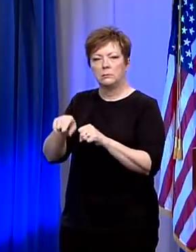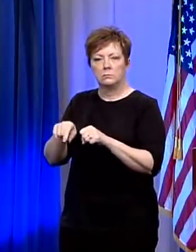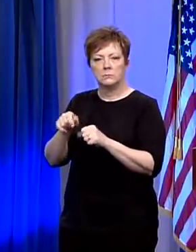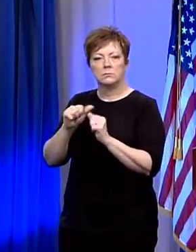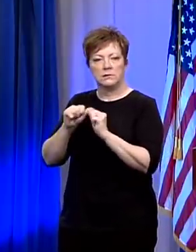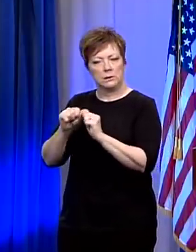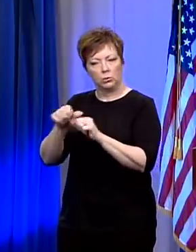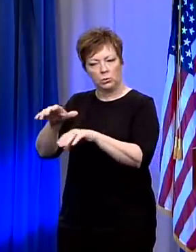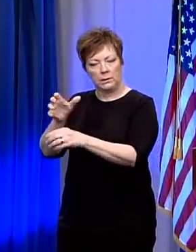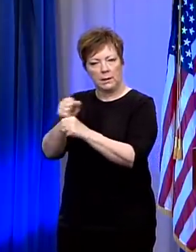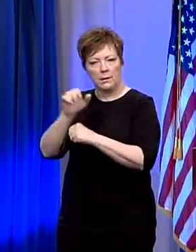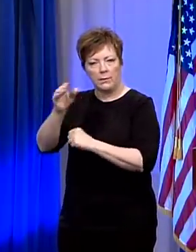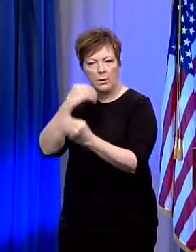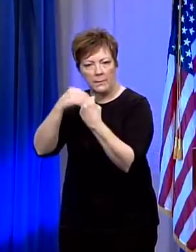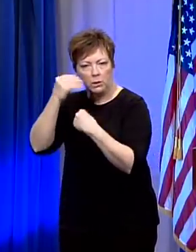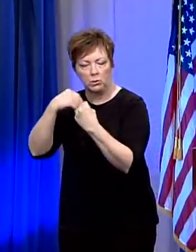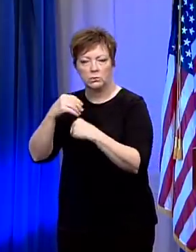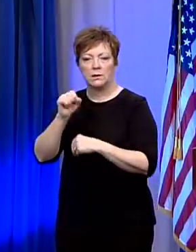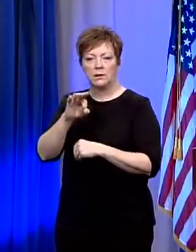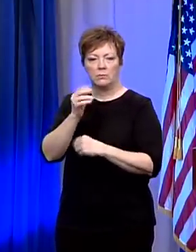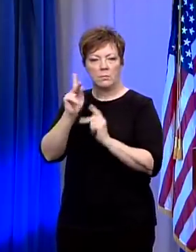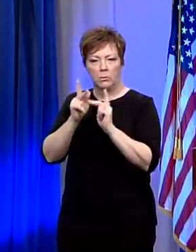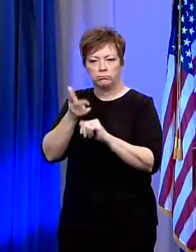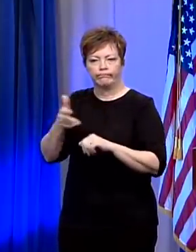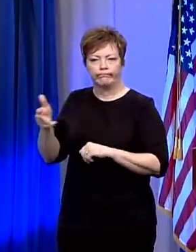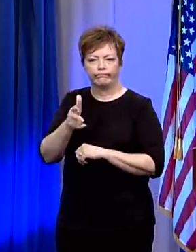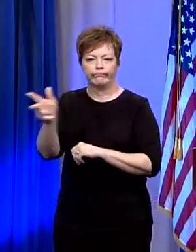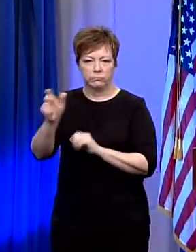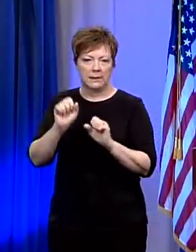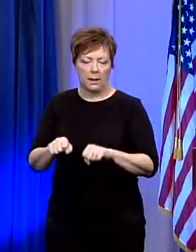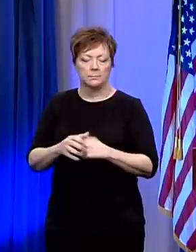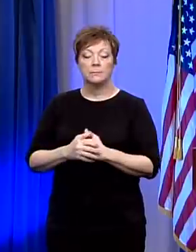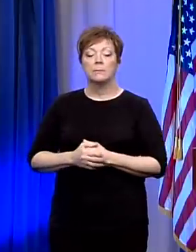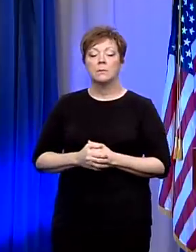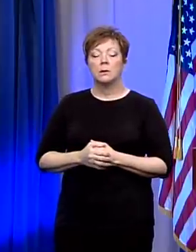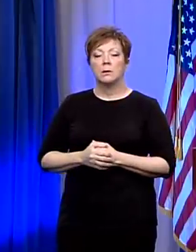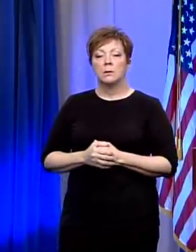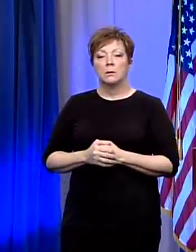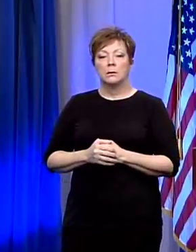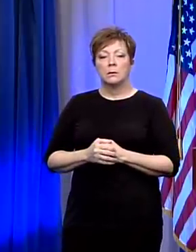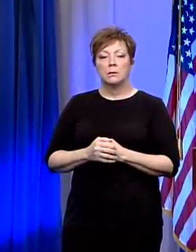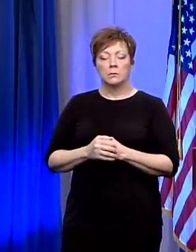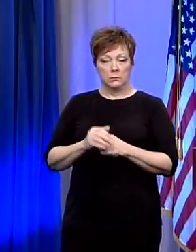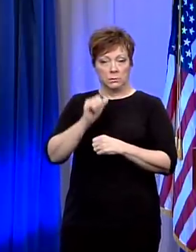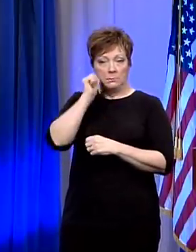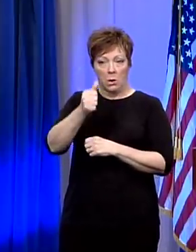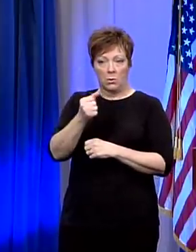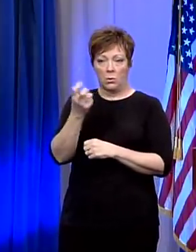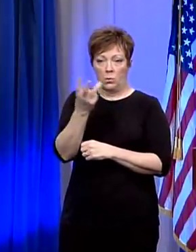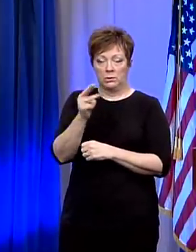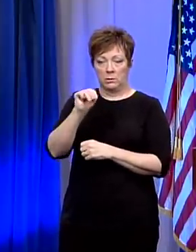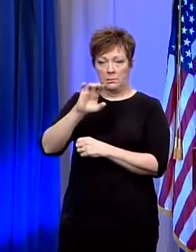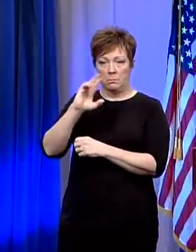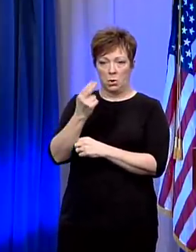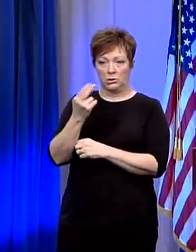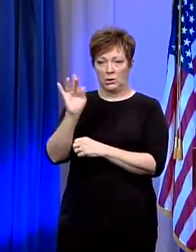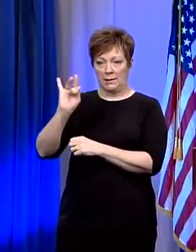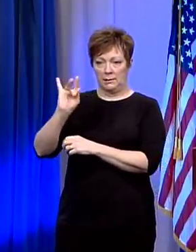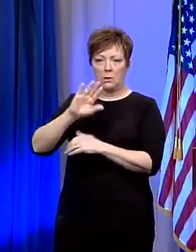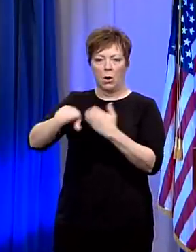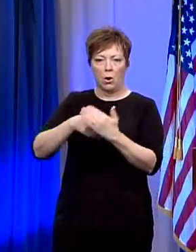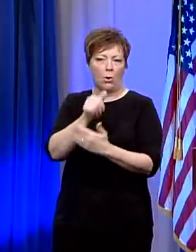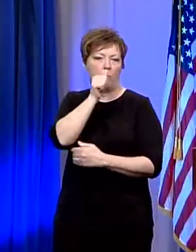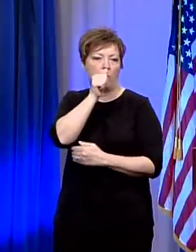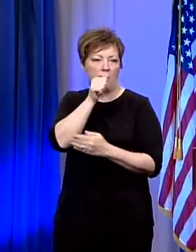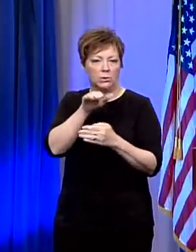delivery. Effective at the close of school or business tomorrow, Wednesday, March 18th, there will be closure of all